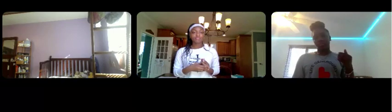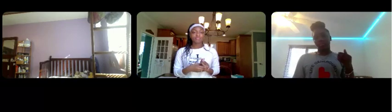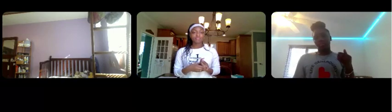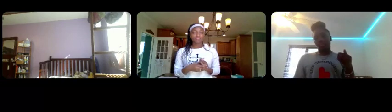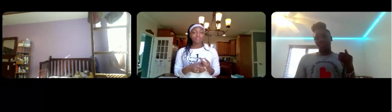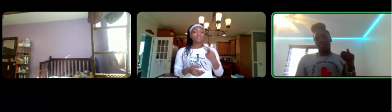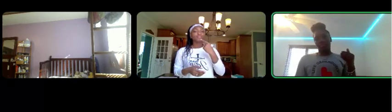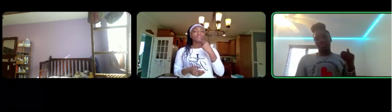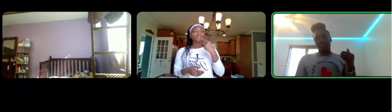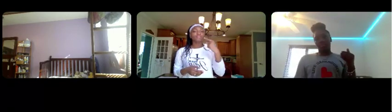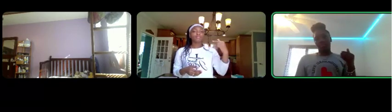House.